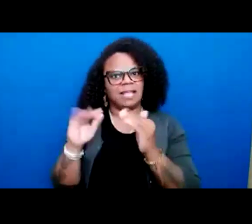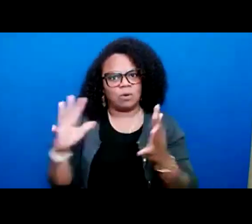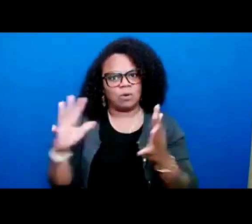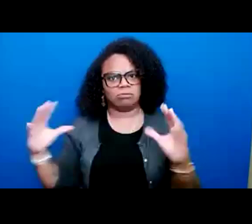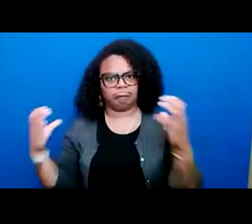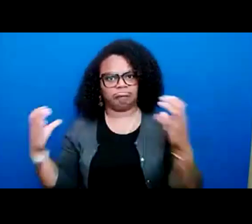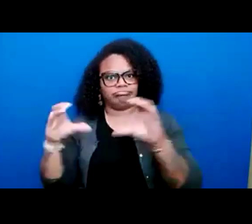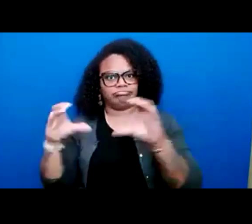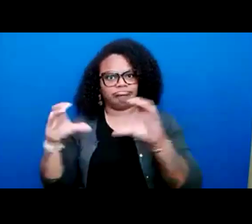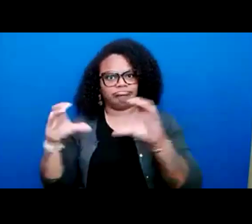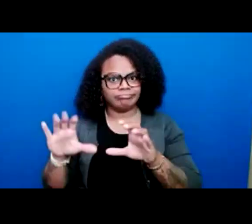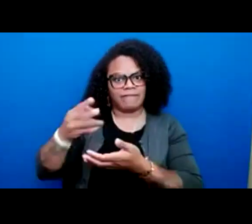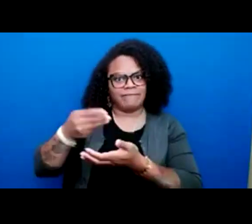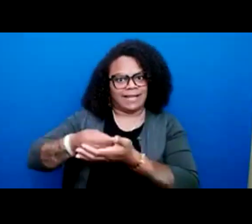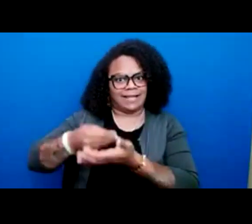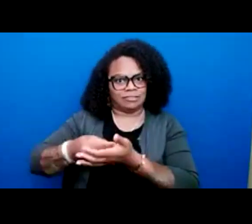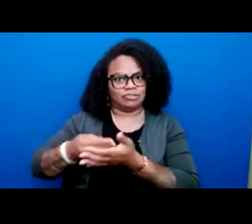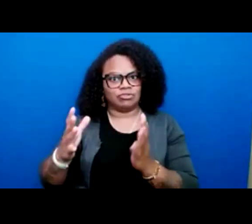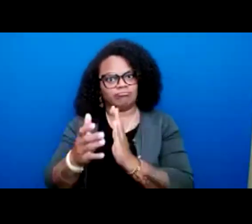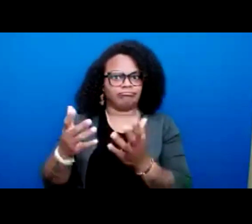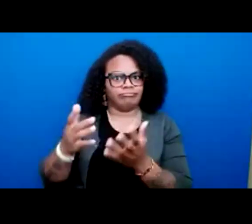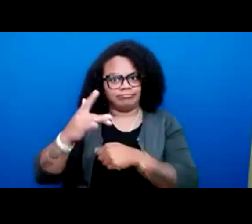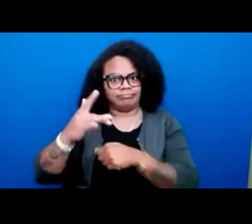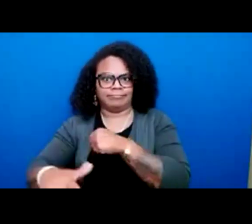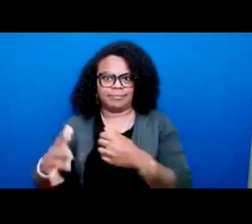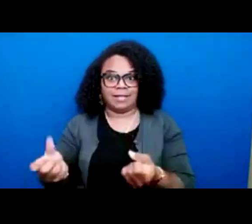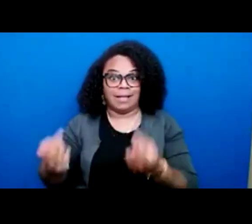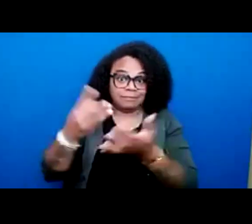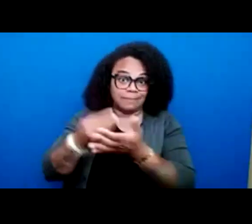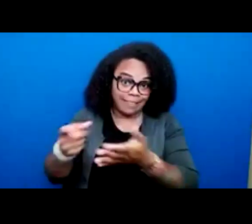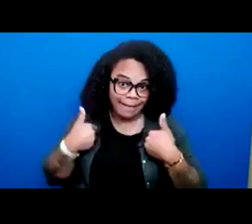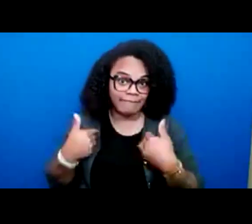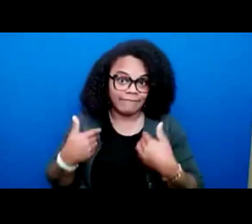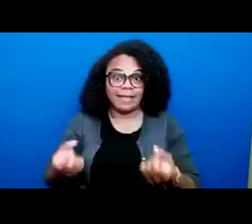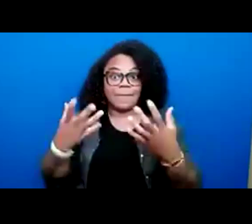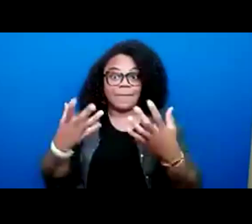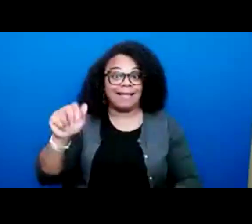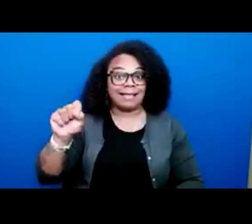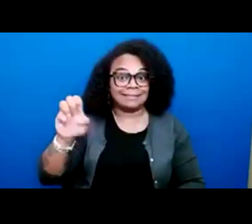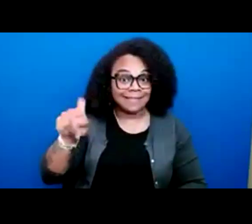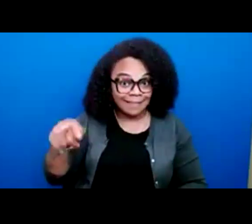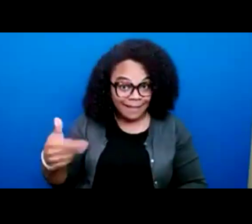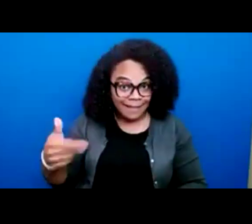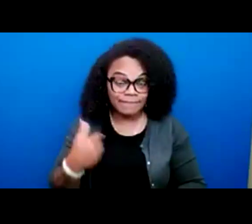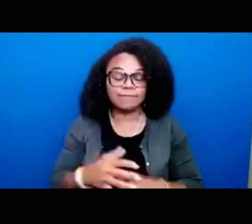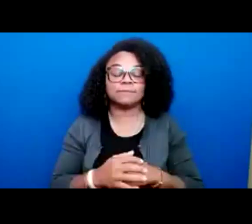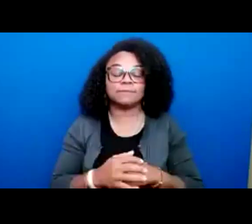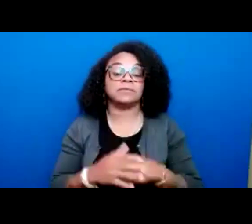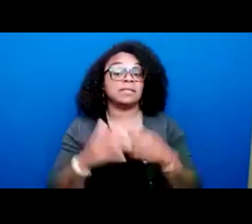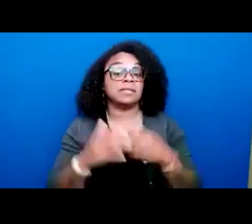their financial wherewithal, how much money they have, how many assets they have. And then you have situations where you may have one